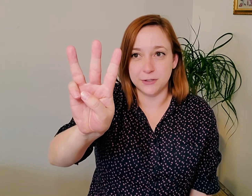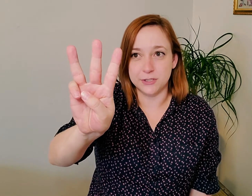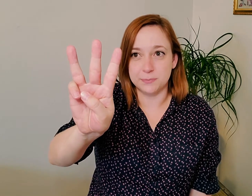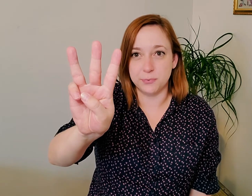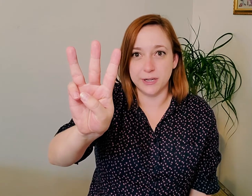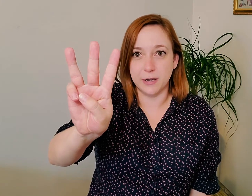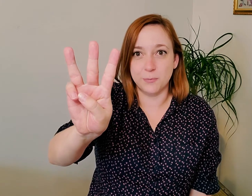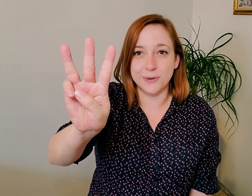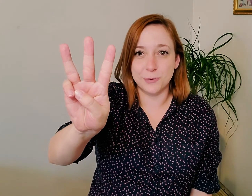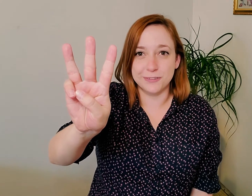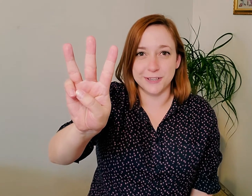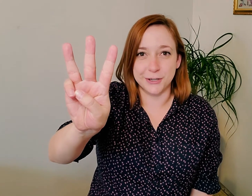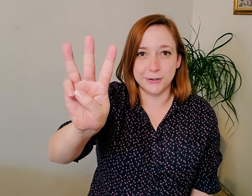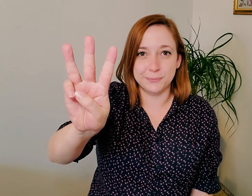just bring up one more finger.